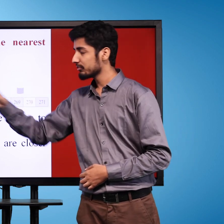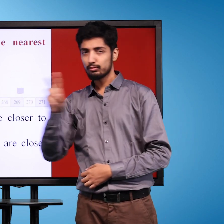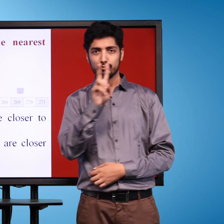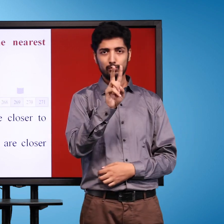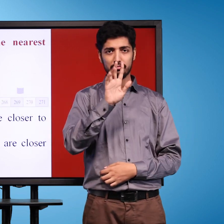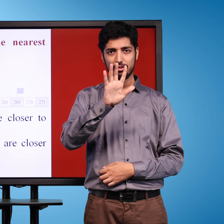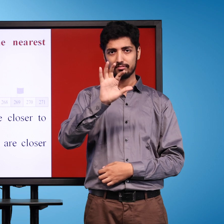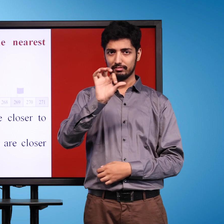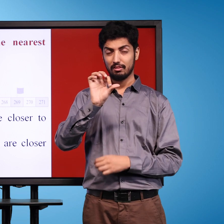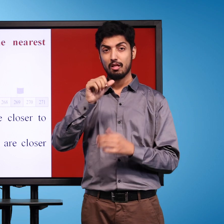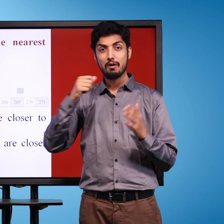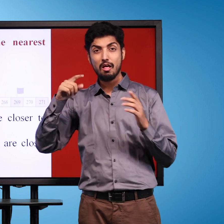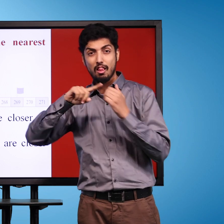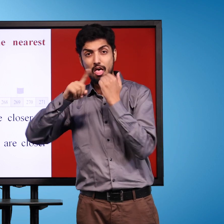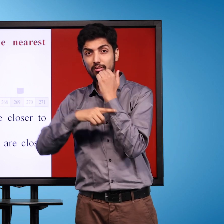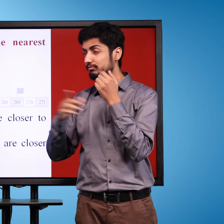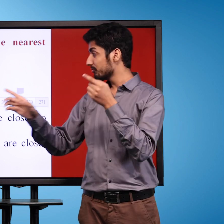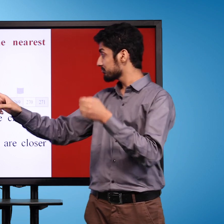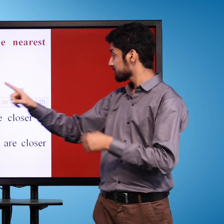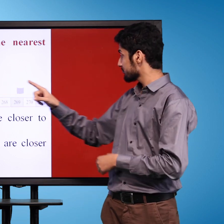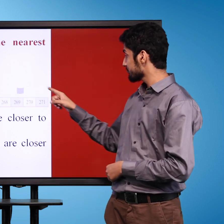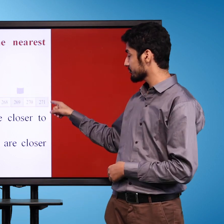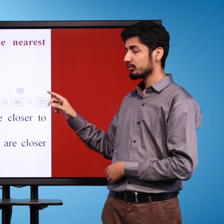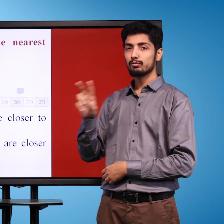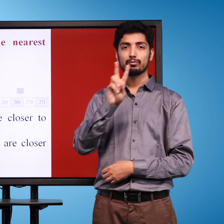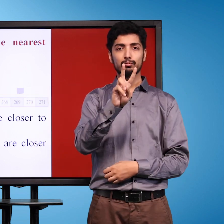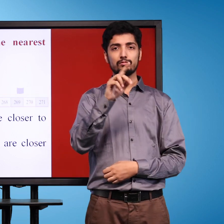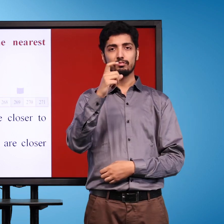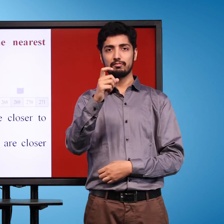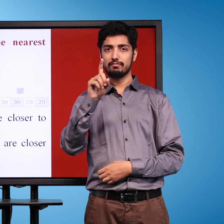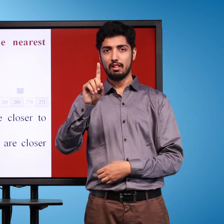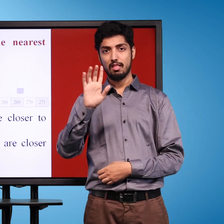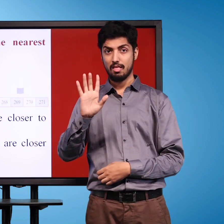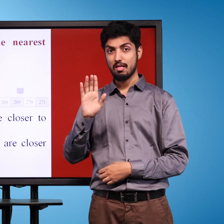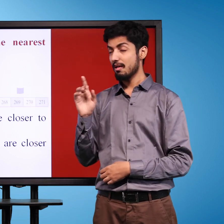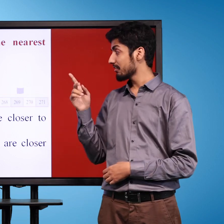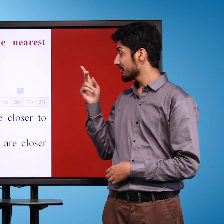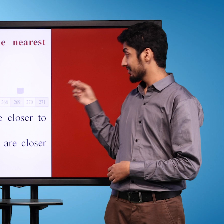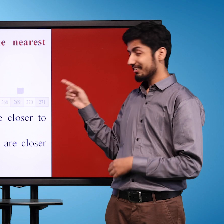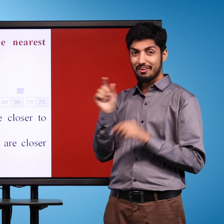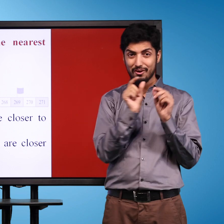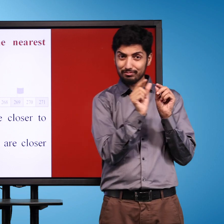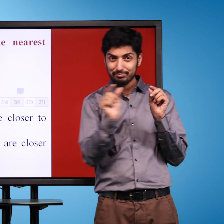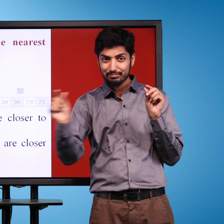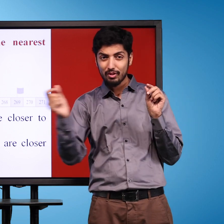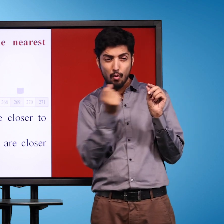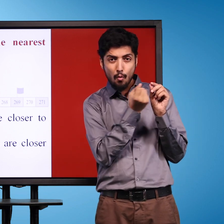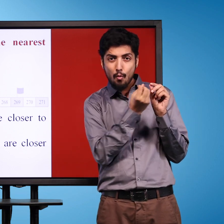start from 259 and go all the way to 271. We have some